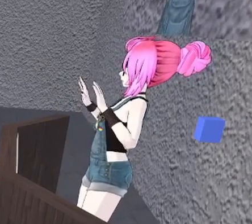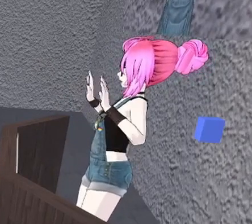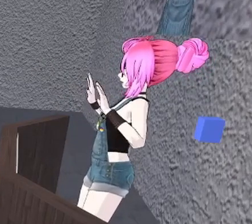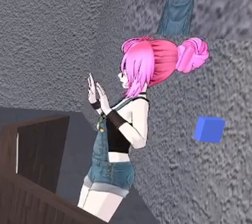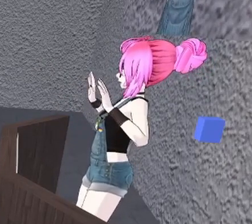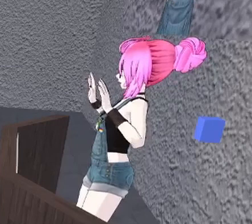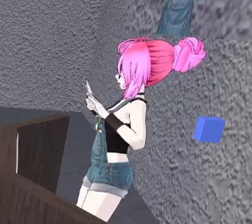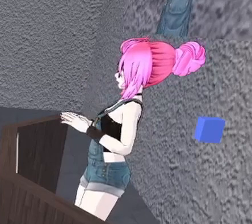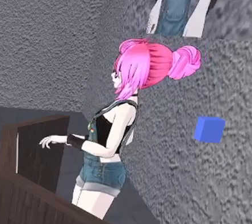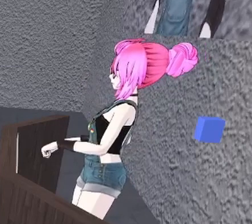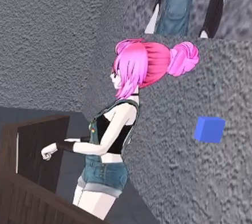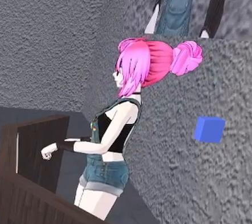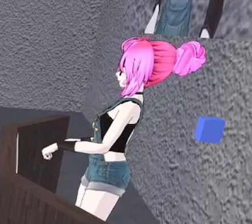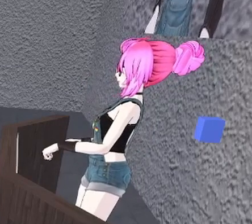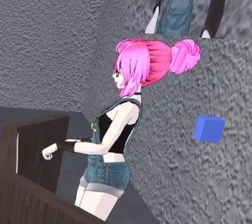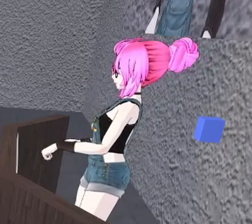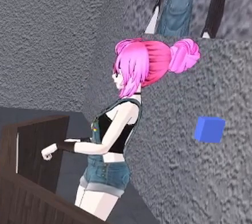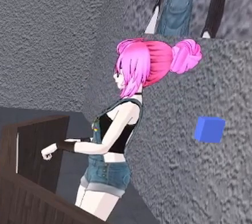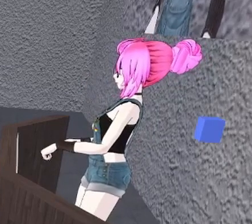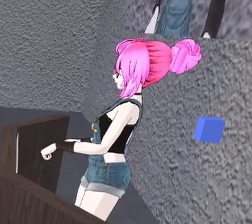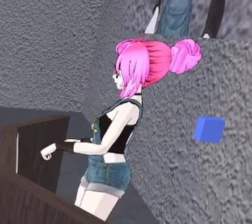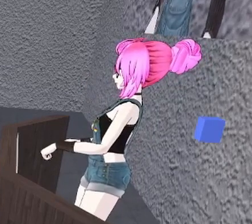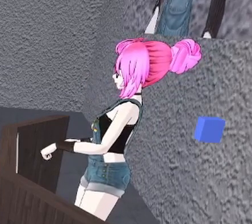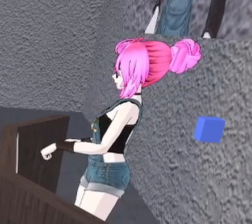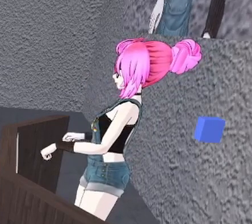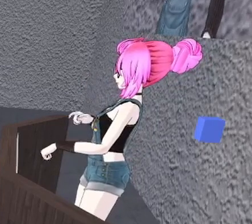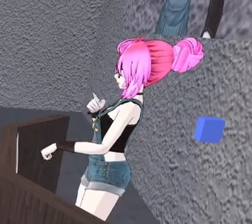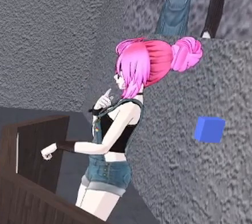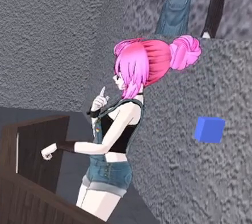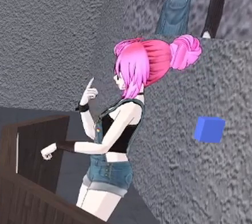And hello! Hi. For sport, what's the sign for